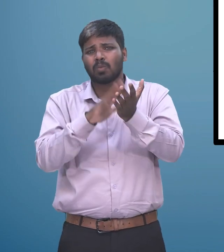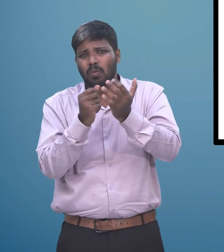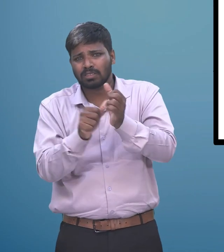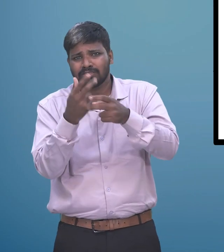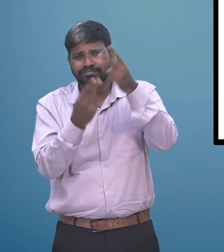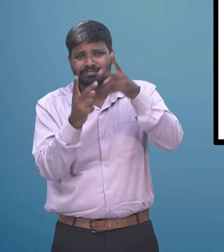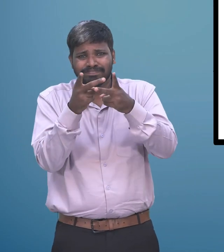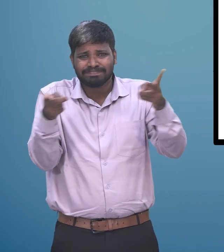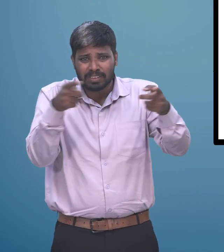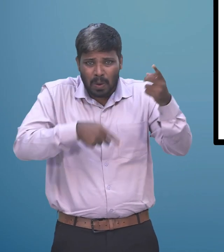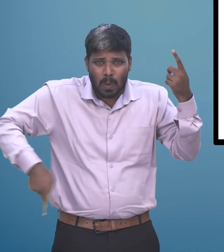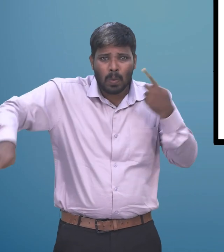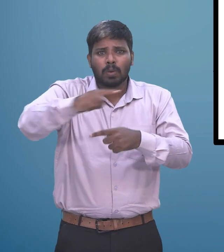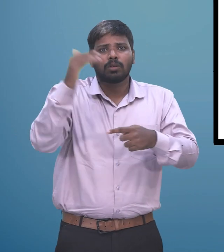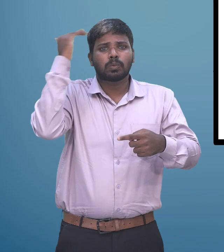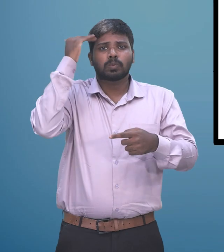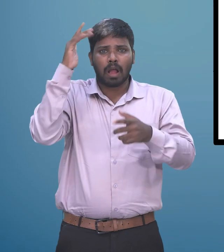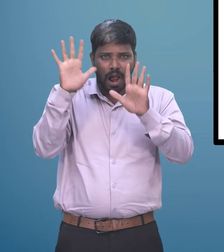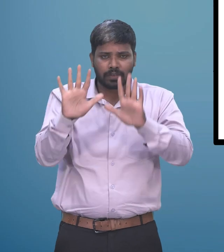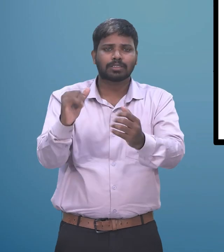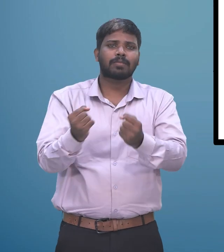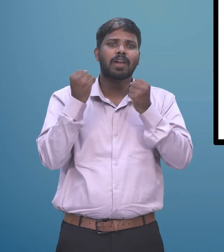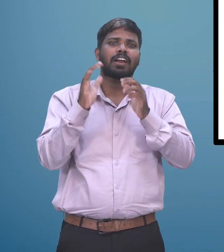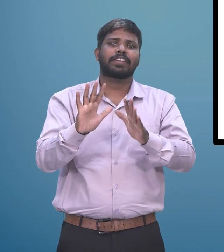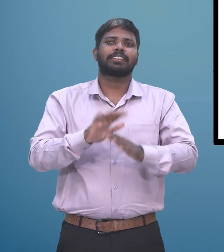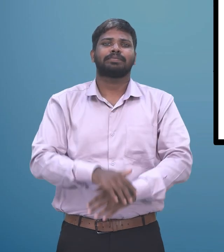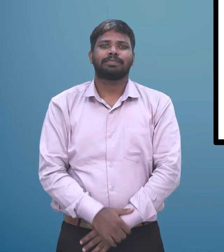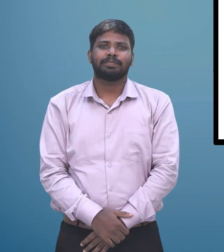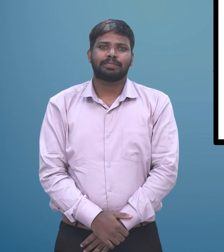was engraved on the popular mind and gave a richness and content to it.